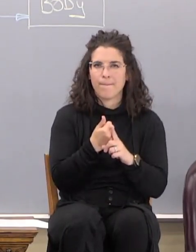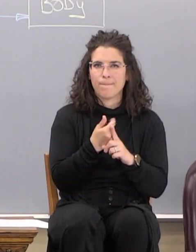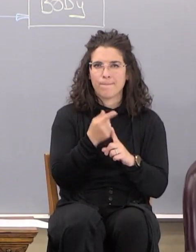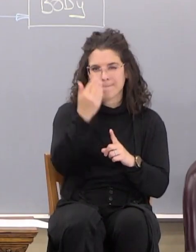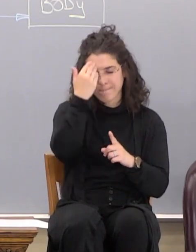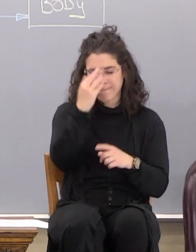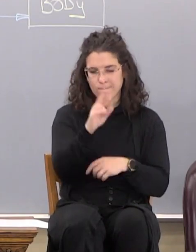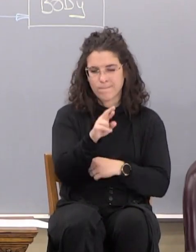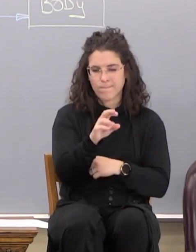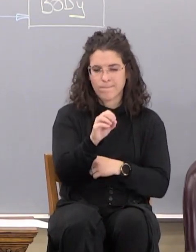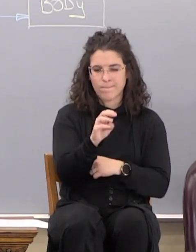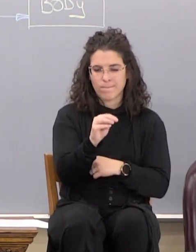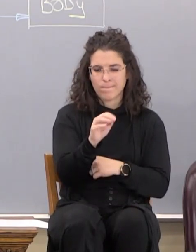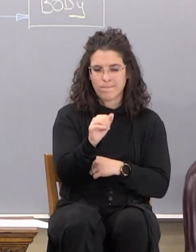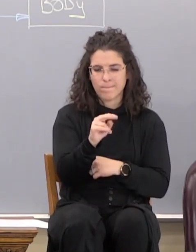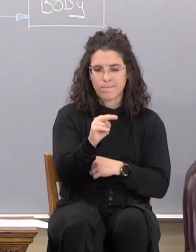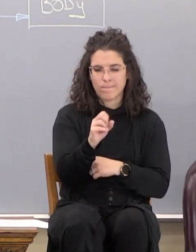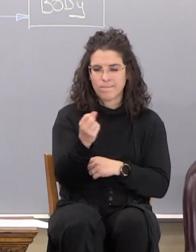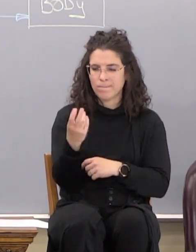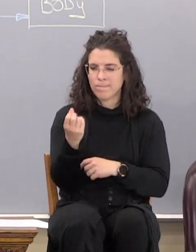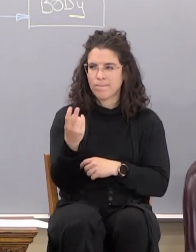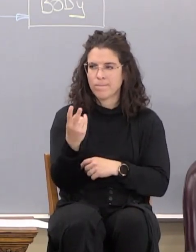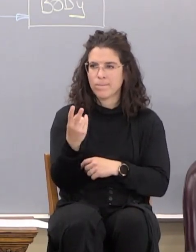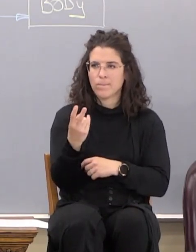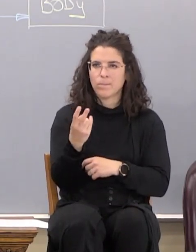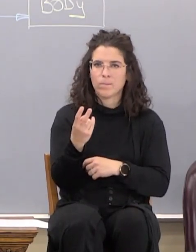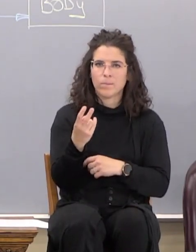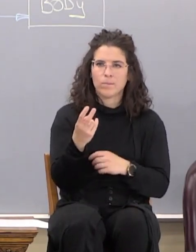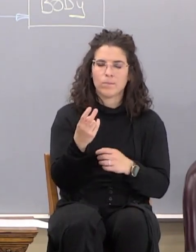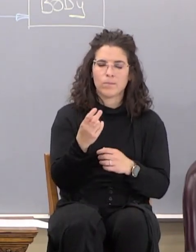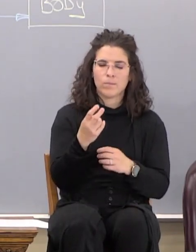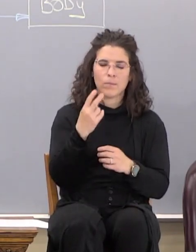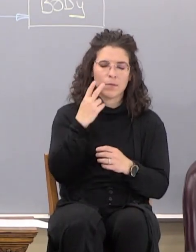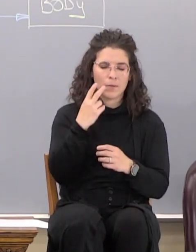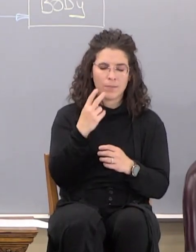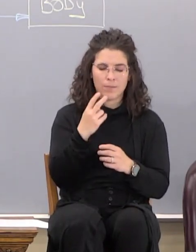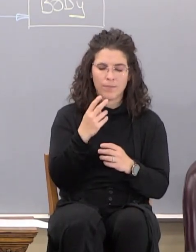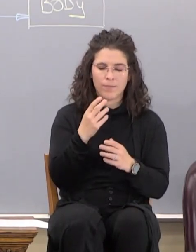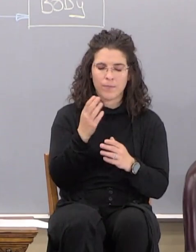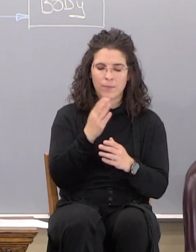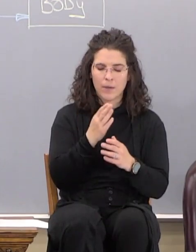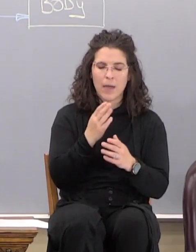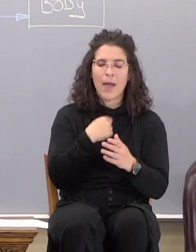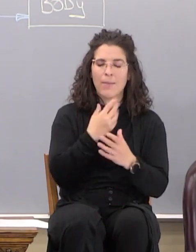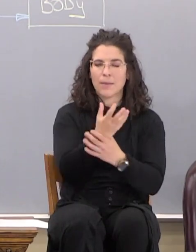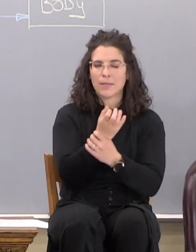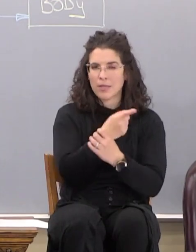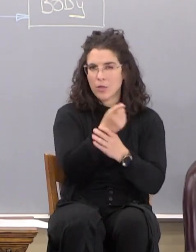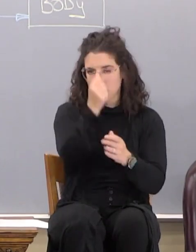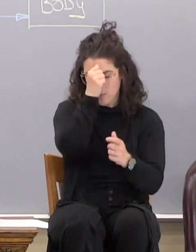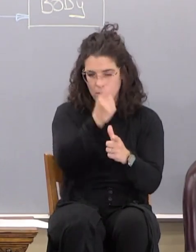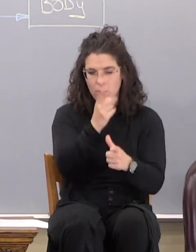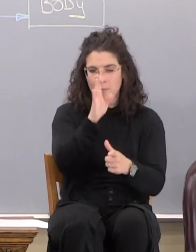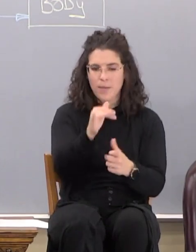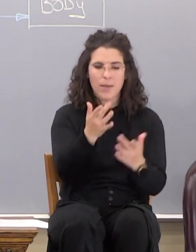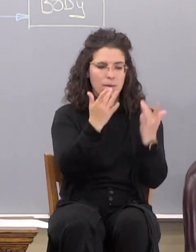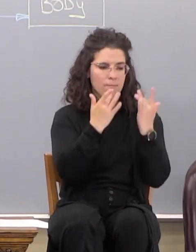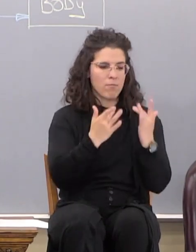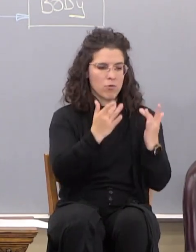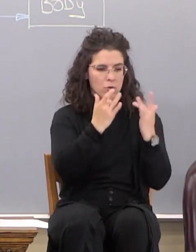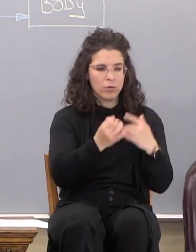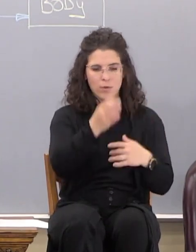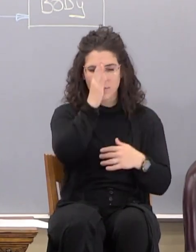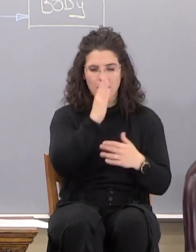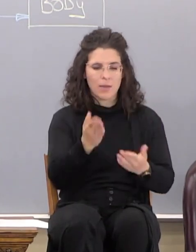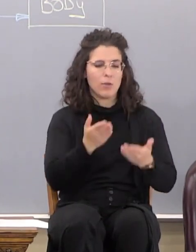you know Romans 12. I beseech you, therefore, brethren, by the mercies of God, that you present your bodies